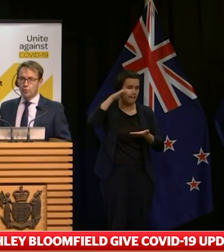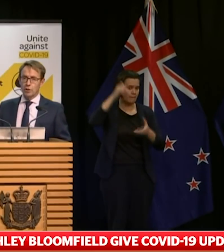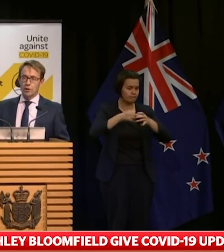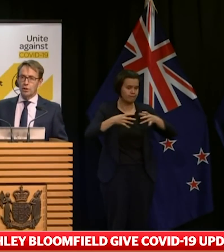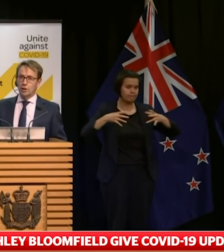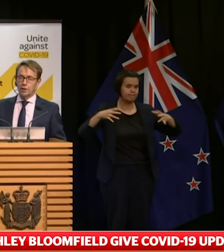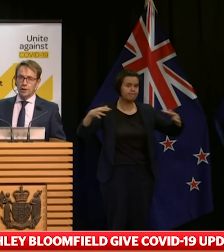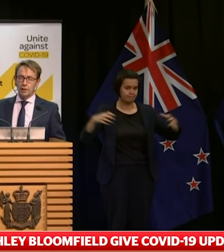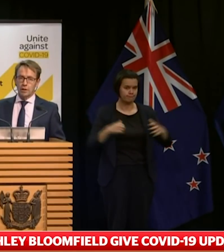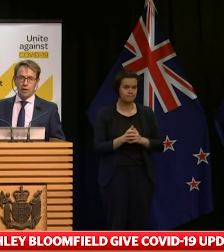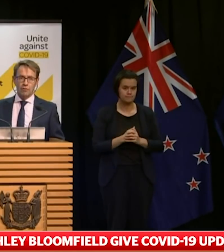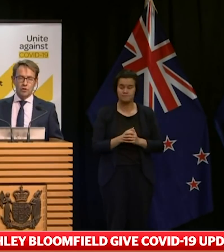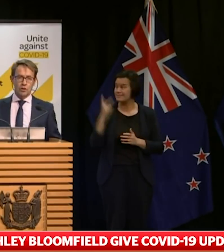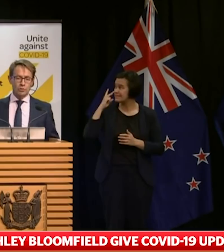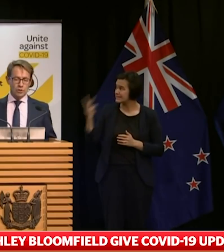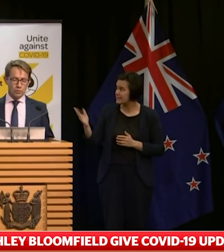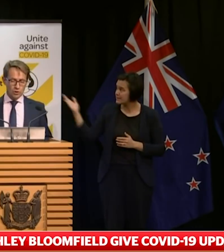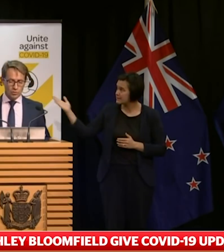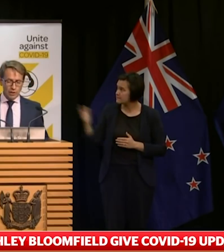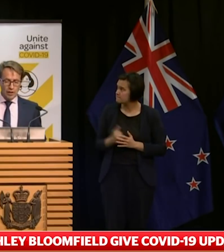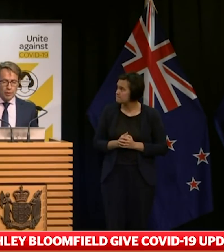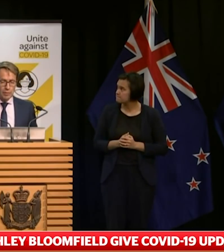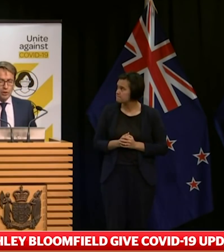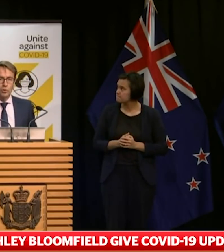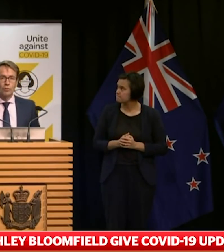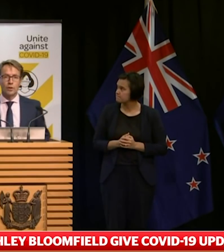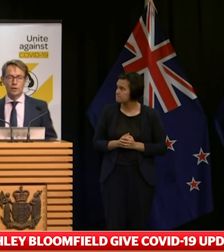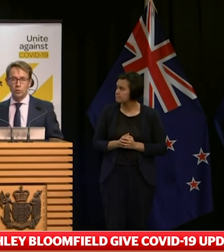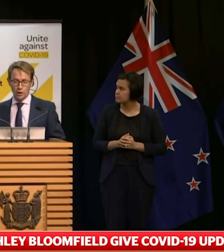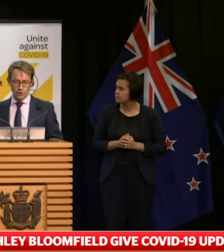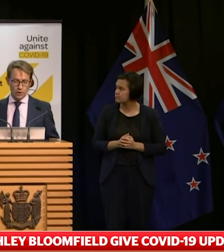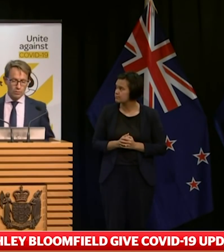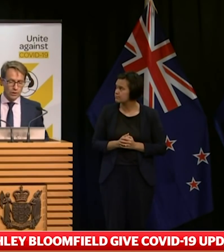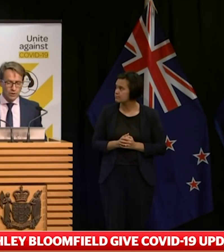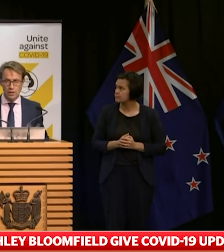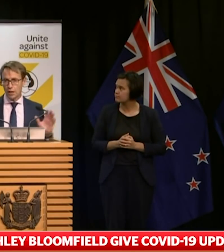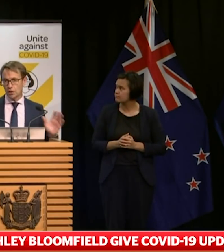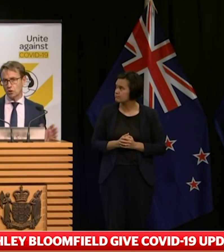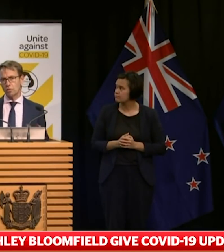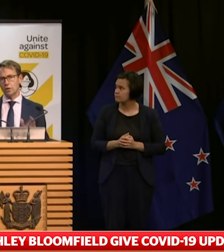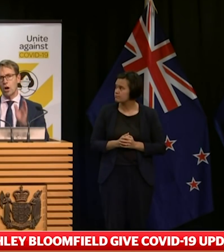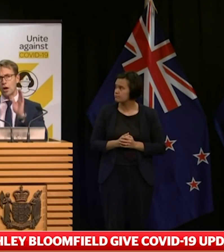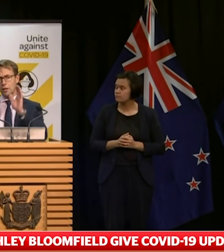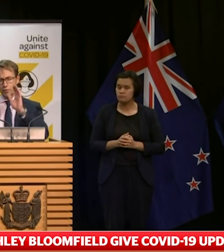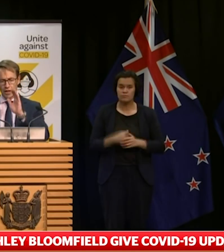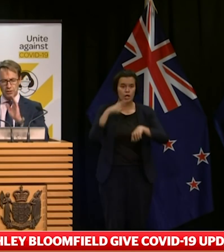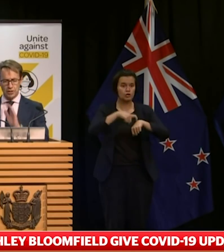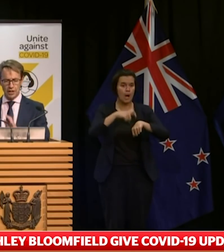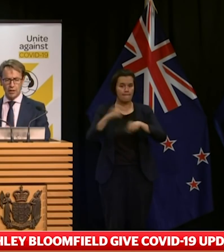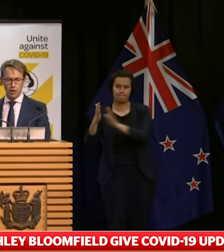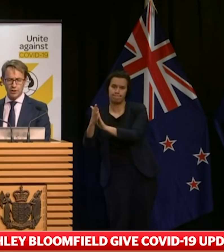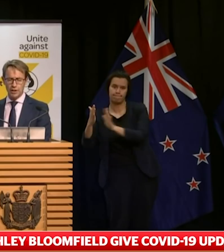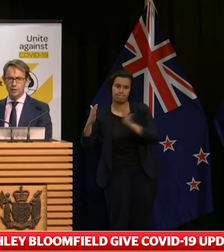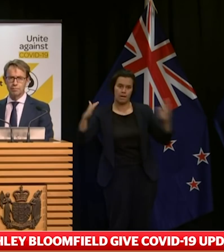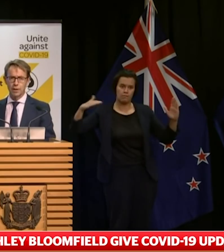And here we've got a graph that shows what is really the epidemic curve in Auckland. So we could see that initial very high number of cases